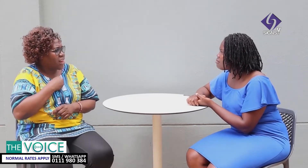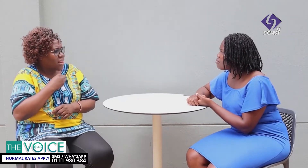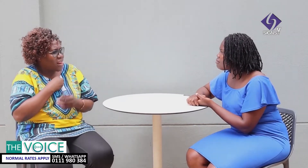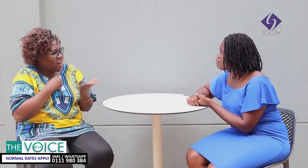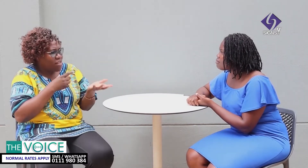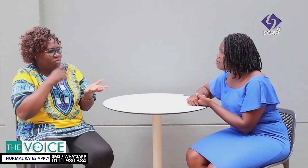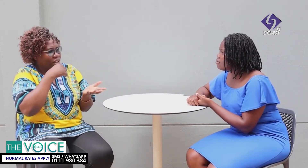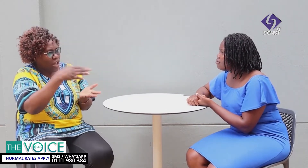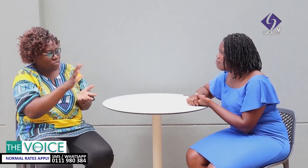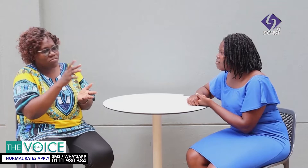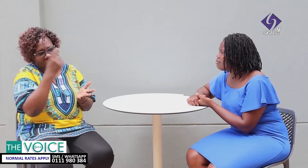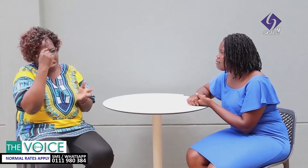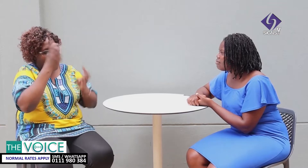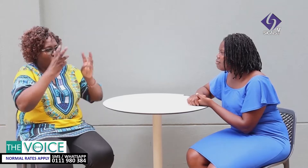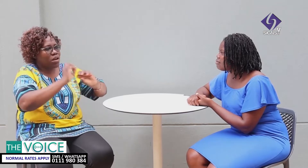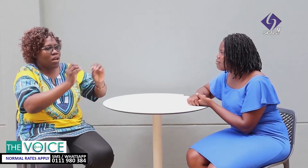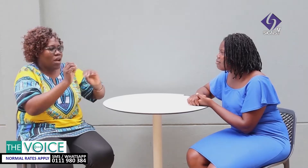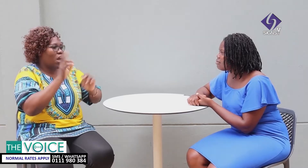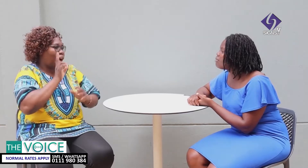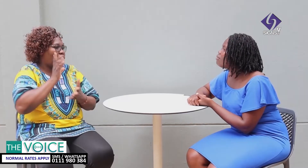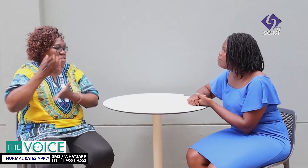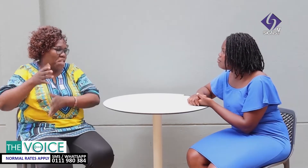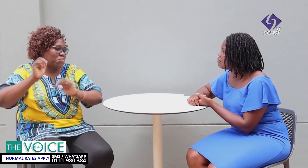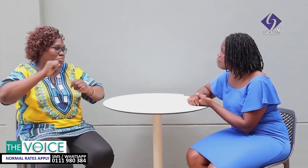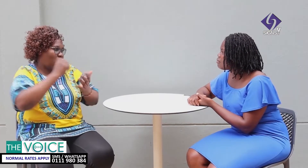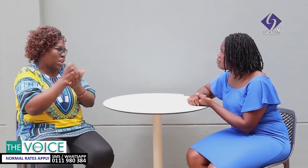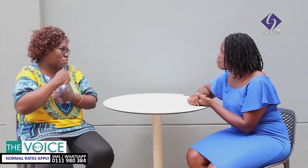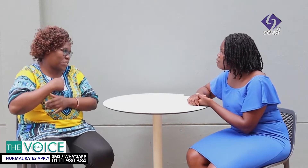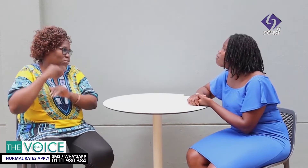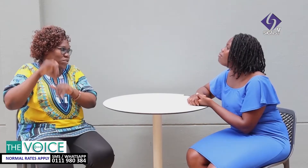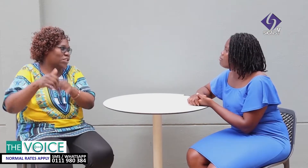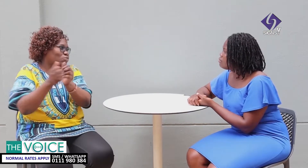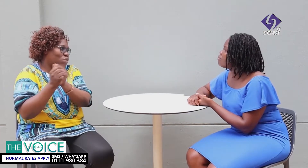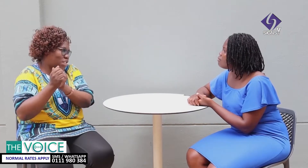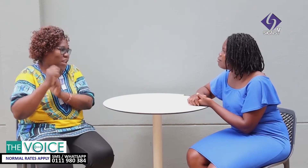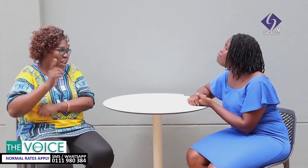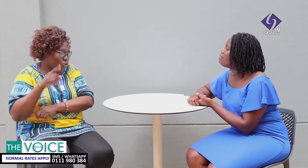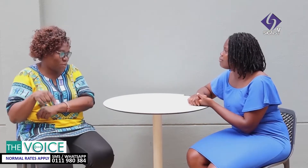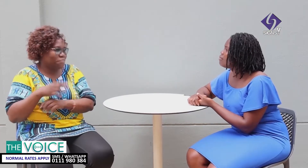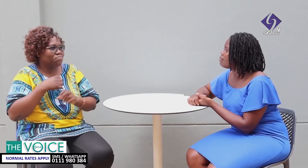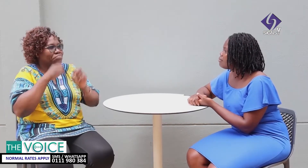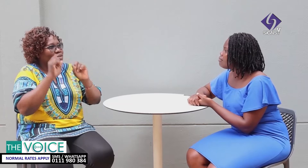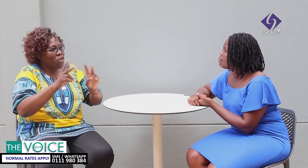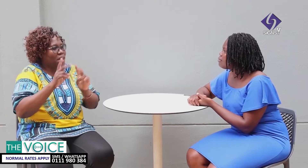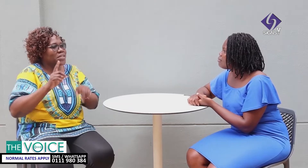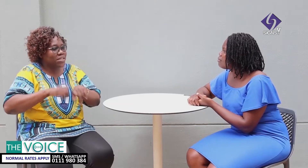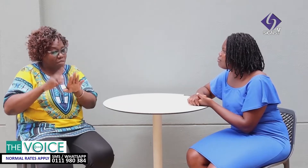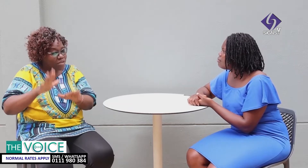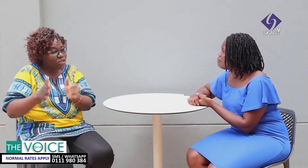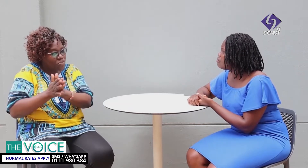was necessary for him to take me in and stay with the family. And that was okay with me. So I had stayed with them